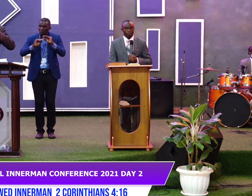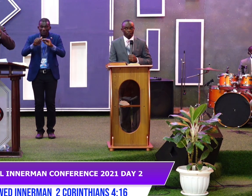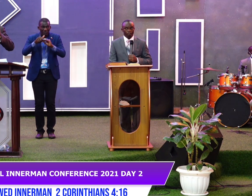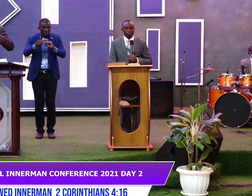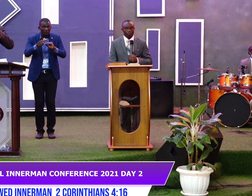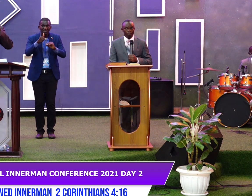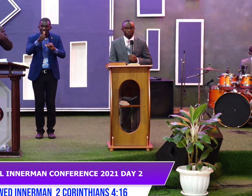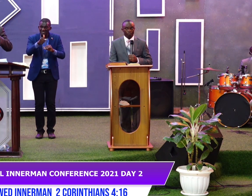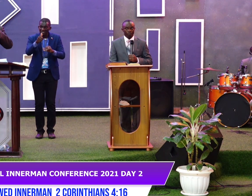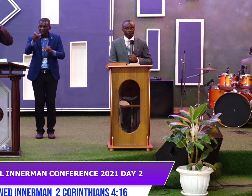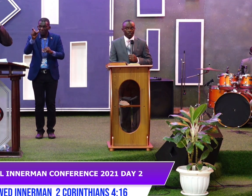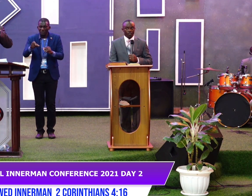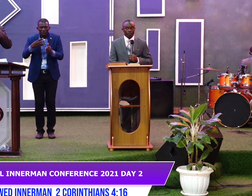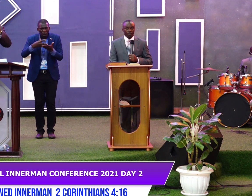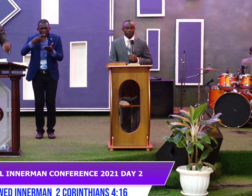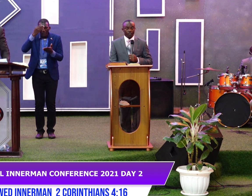For